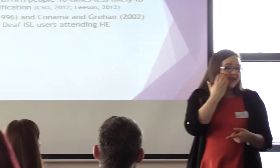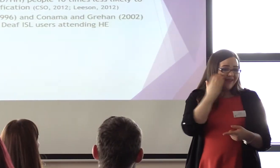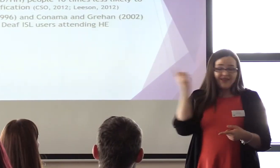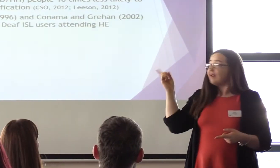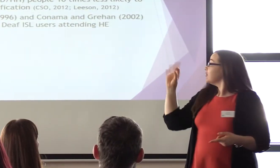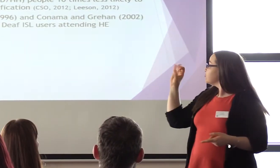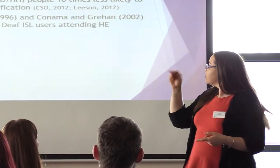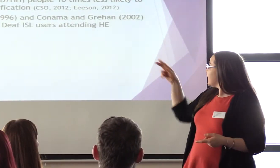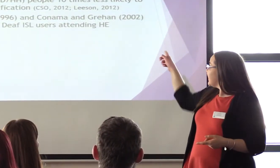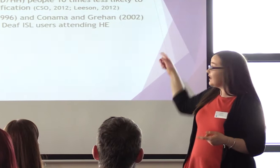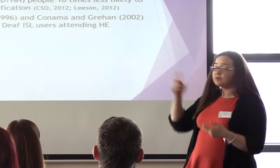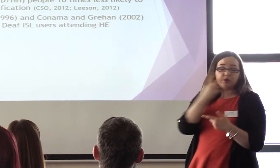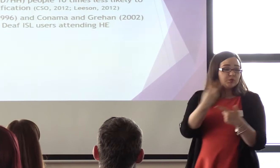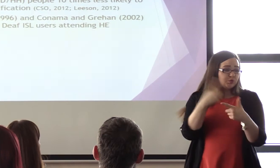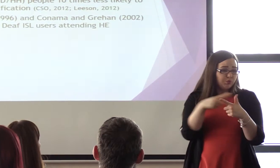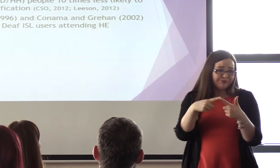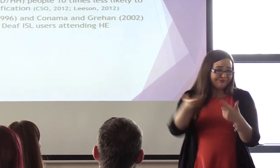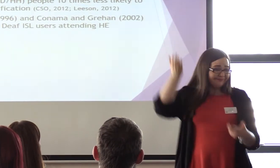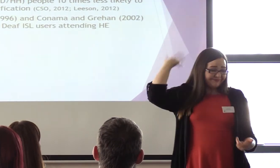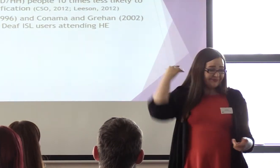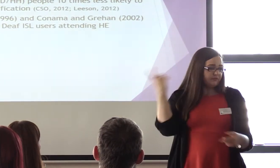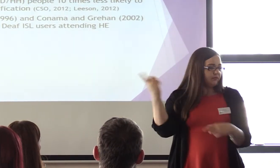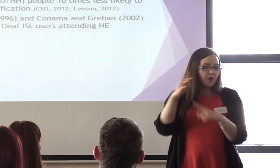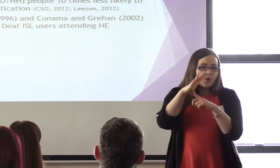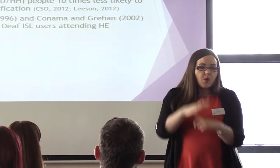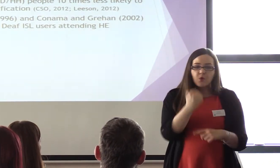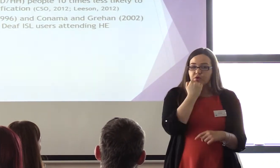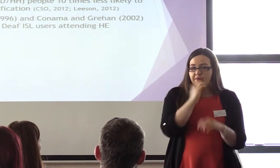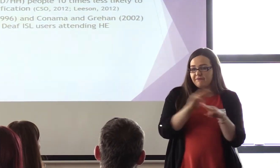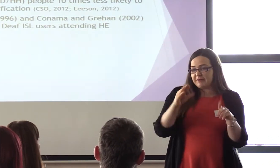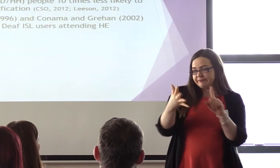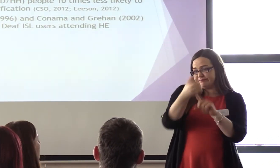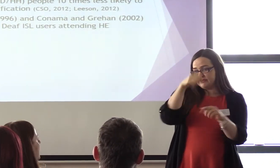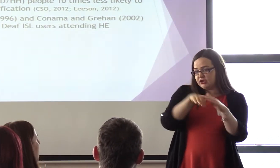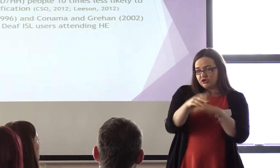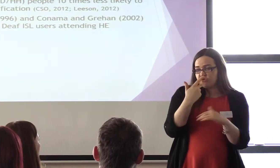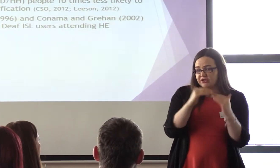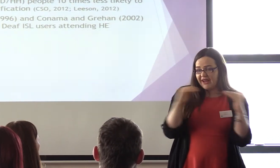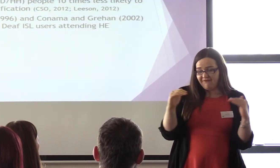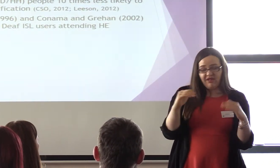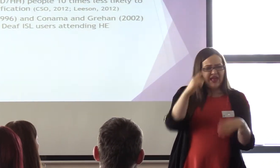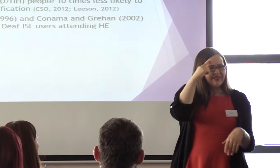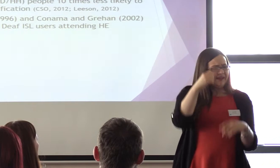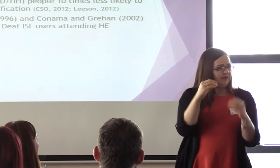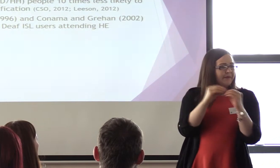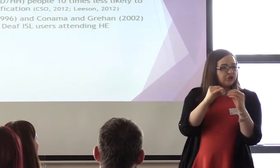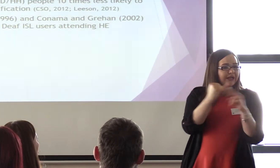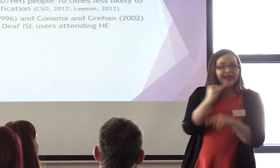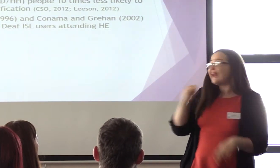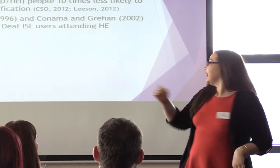one from Conema and Grahan in 2002. And they both documented that it was a very low percentage